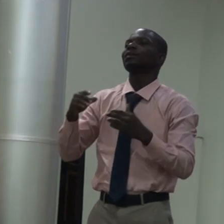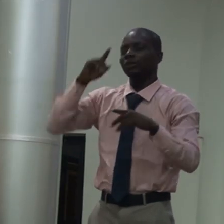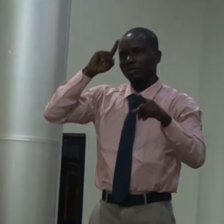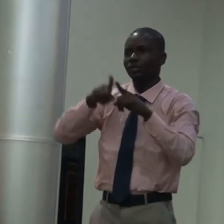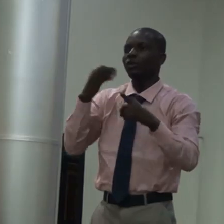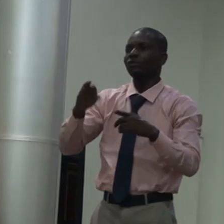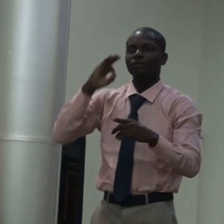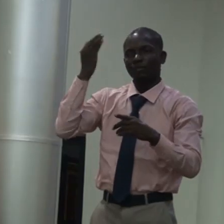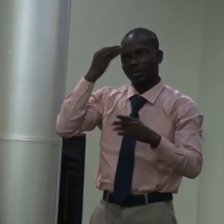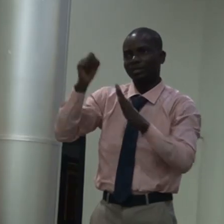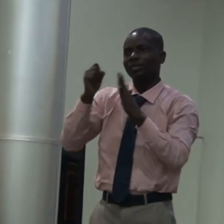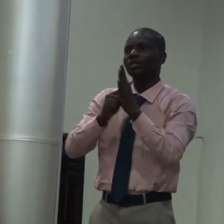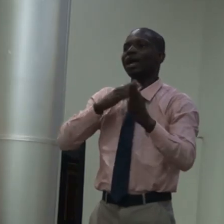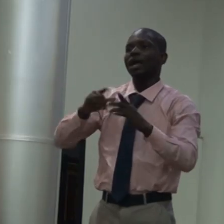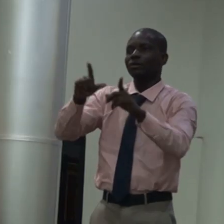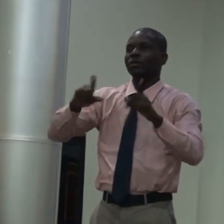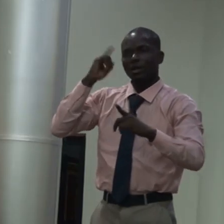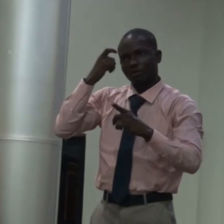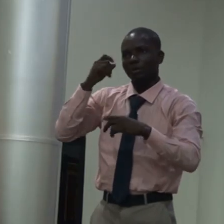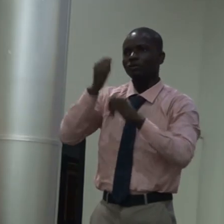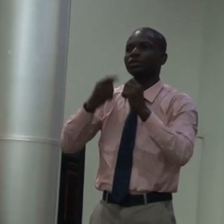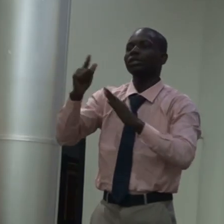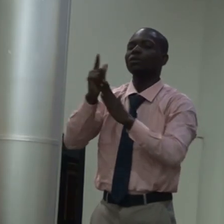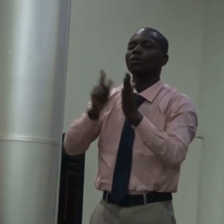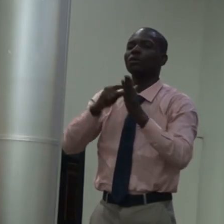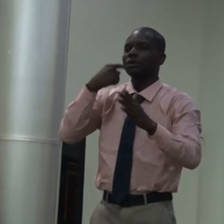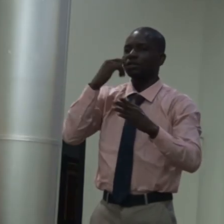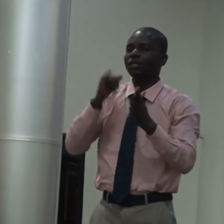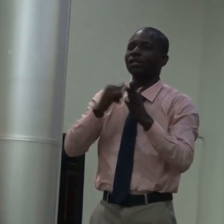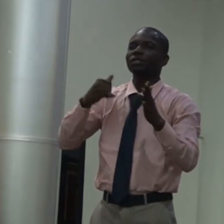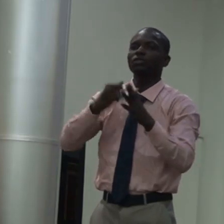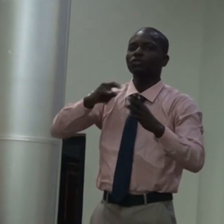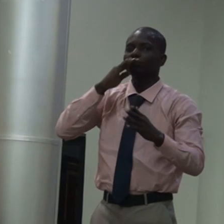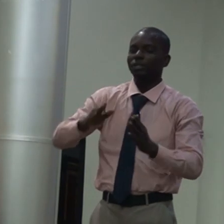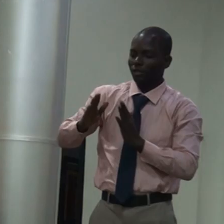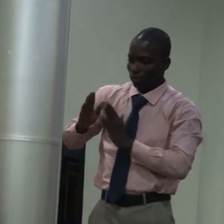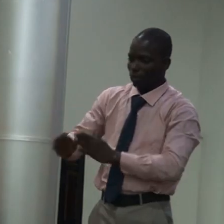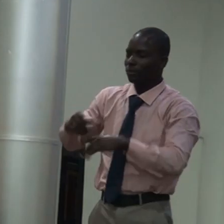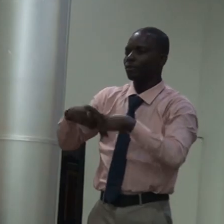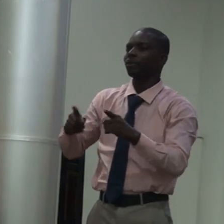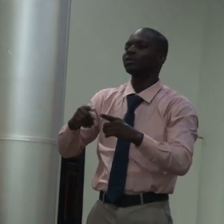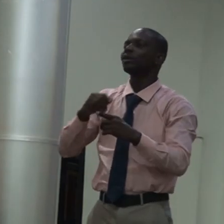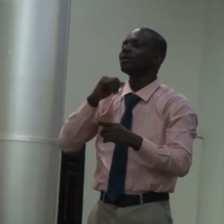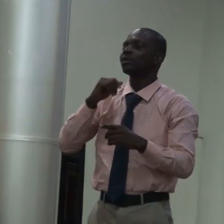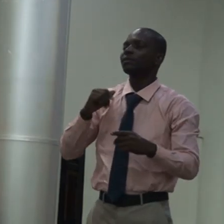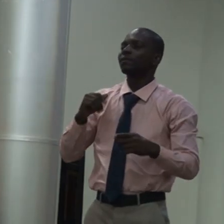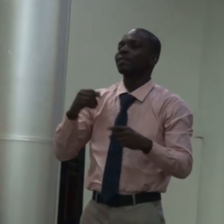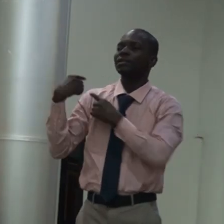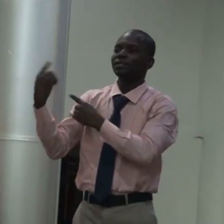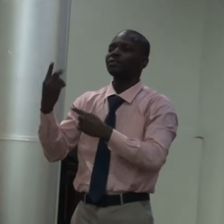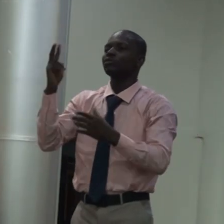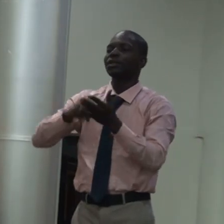debt limit of the federal, state, and local governments, which the law says should be done. But unfortunately,